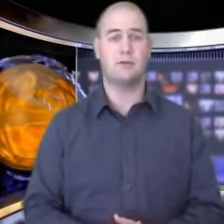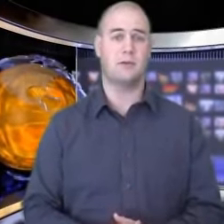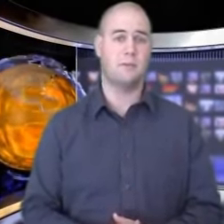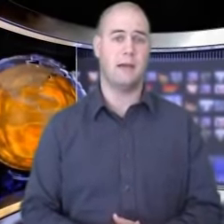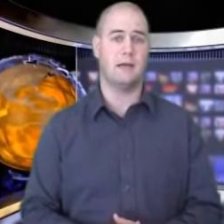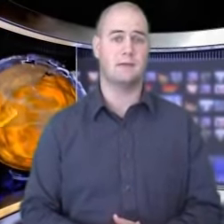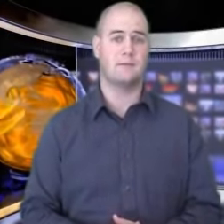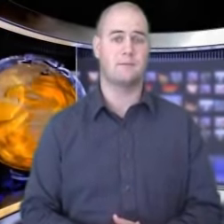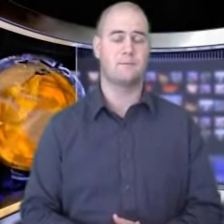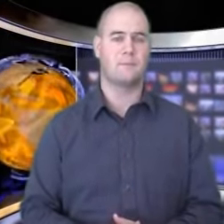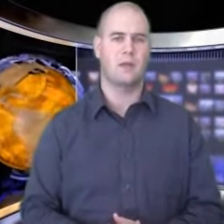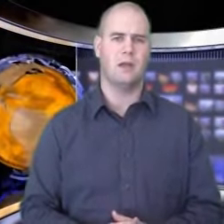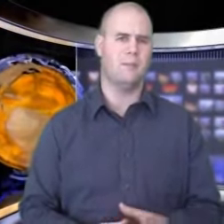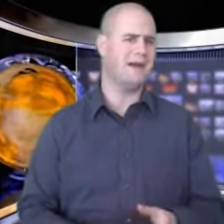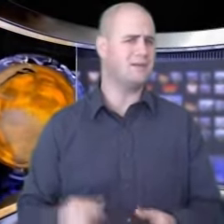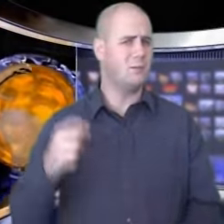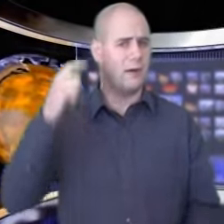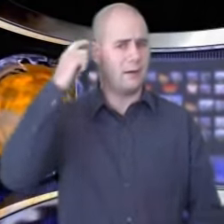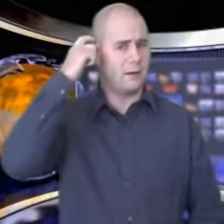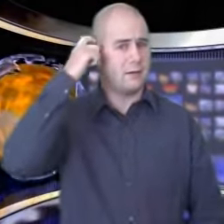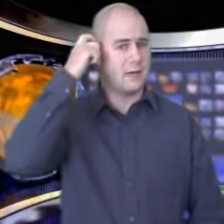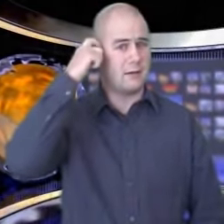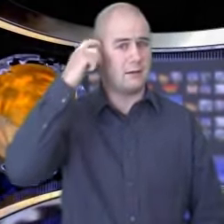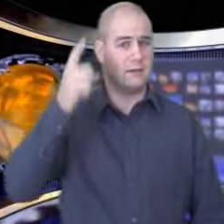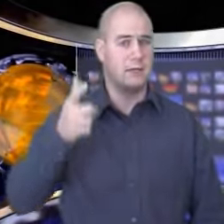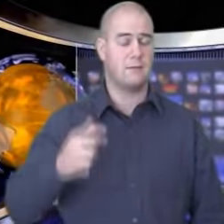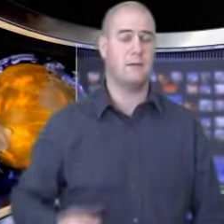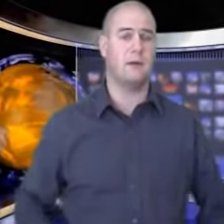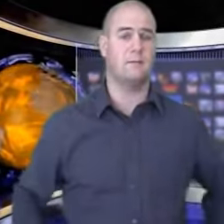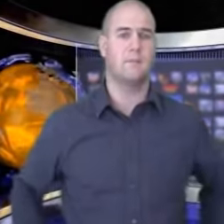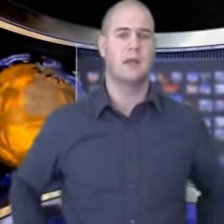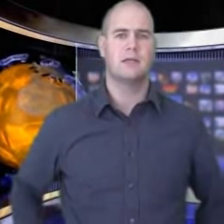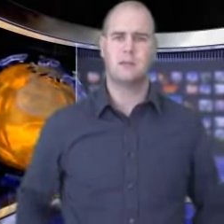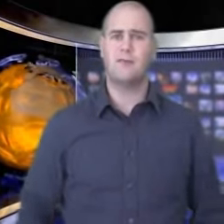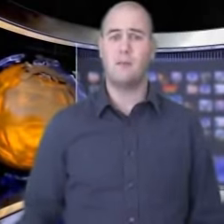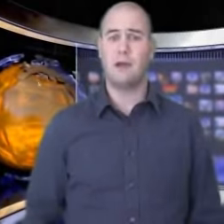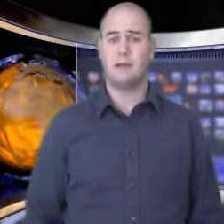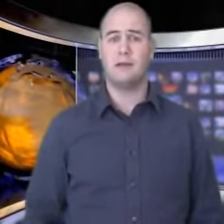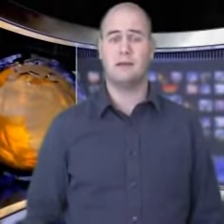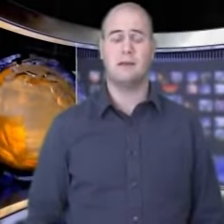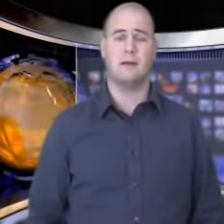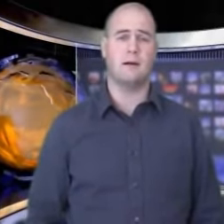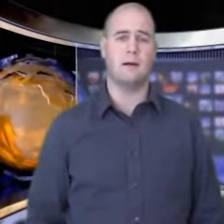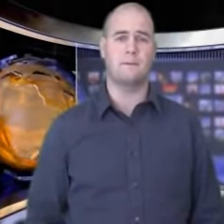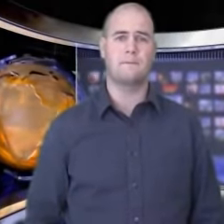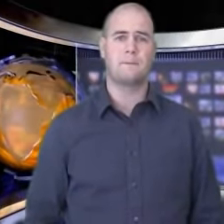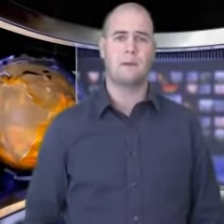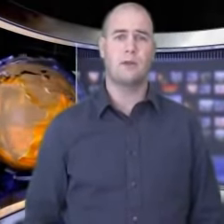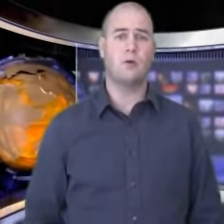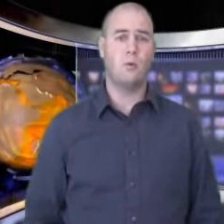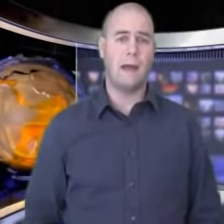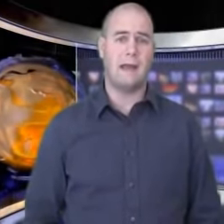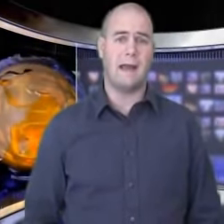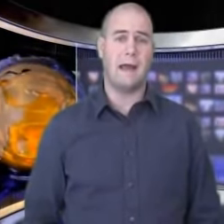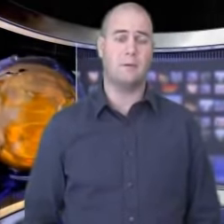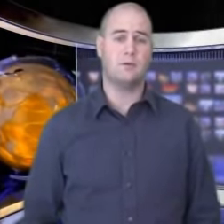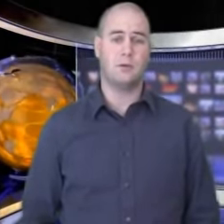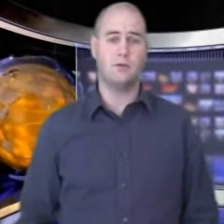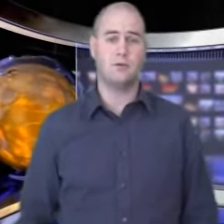its mass. Now, mass and weight aren't exactly the same thing. Some of you might think that they are. Your weight happens when you